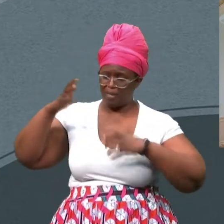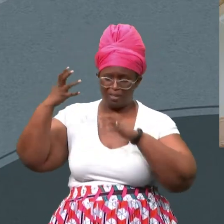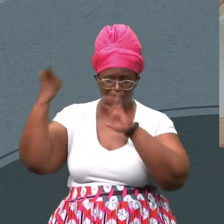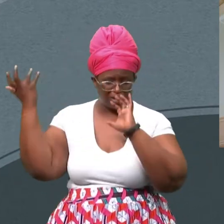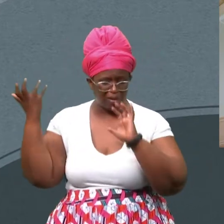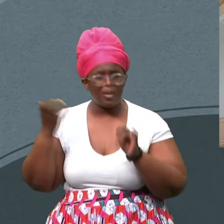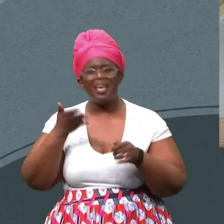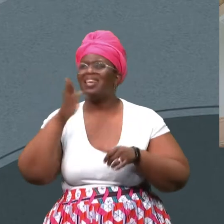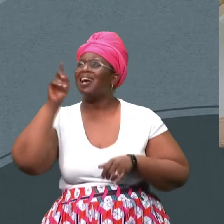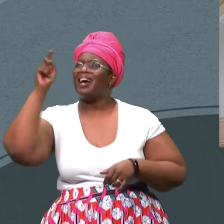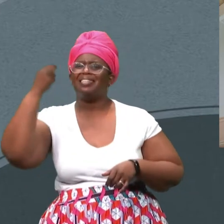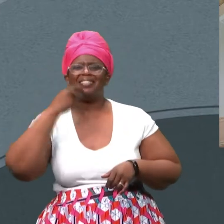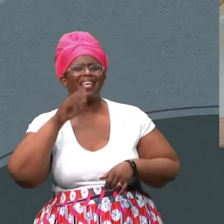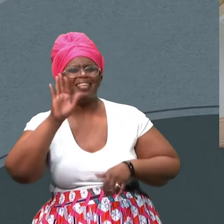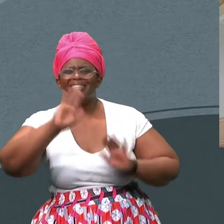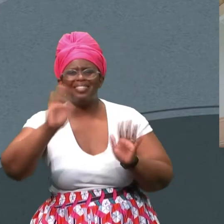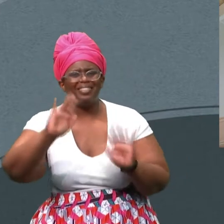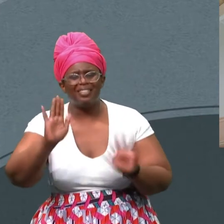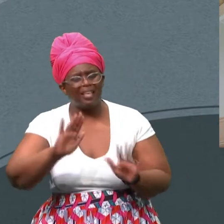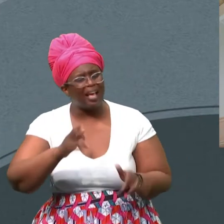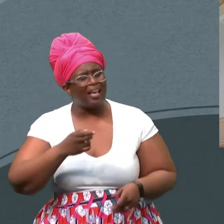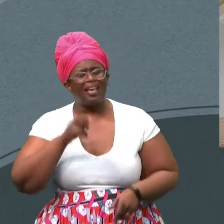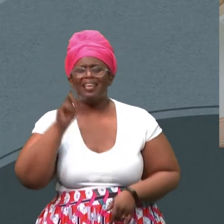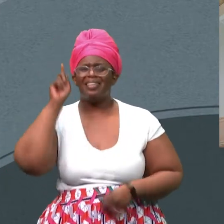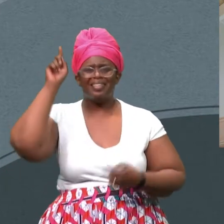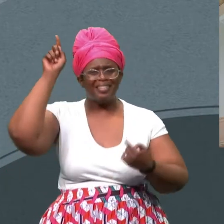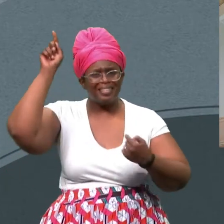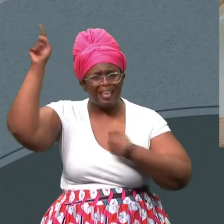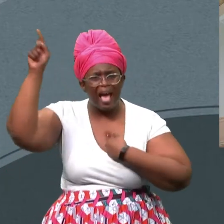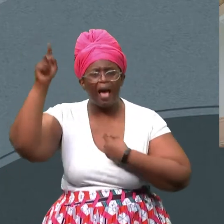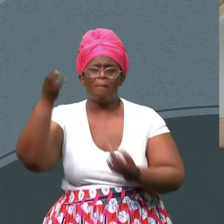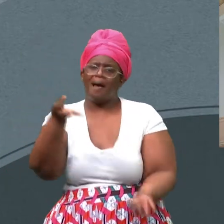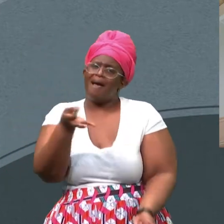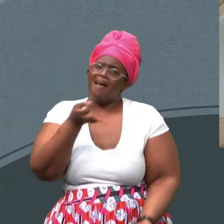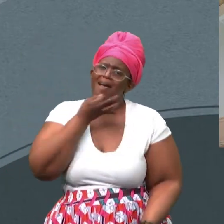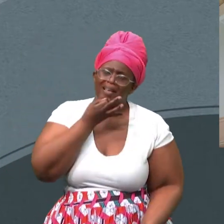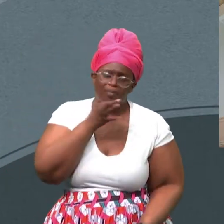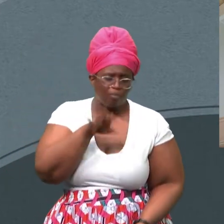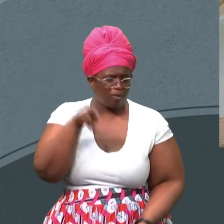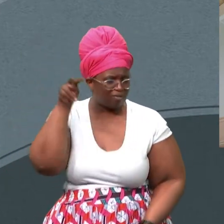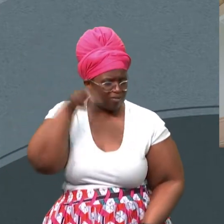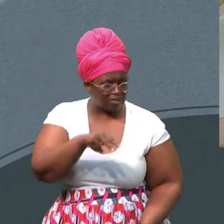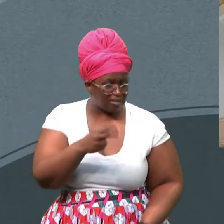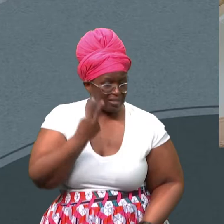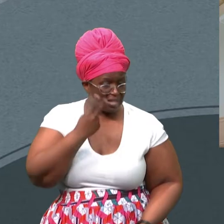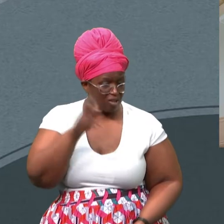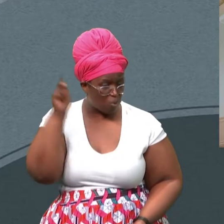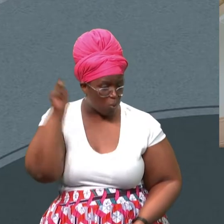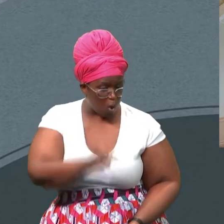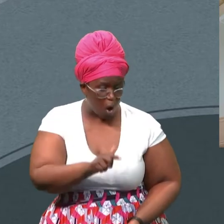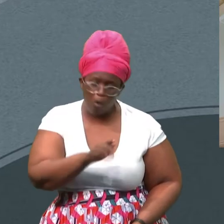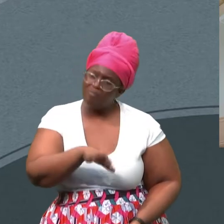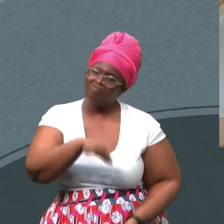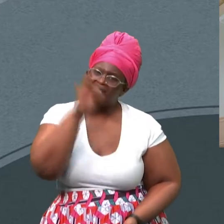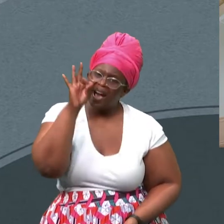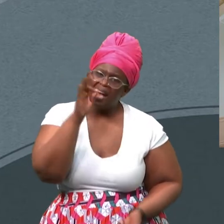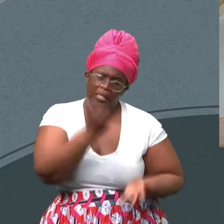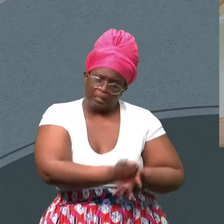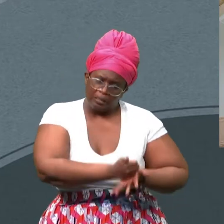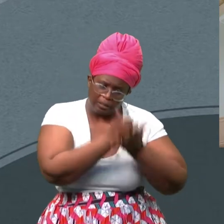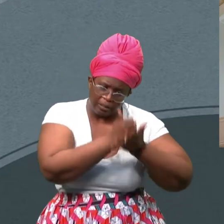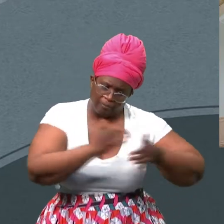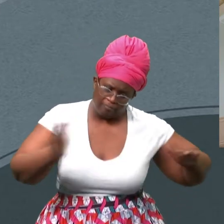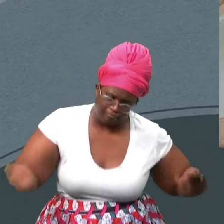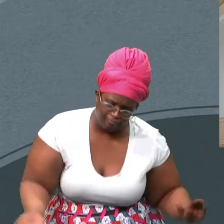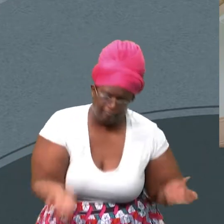saying, but I'm an expert. I specialize in finding people at the rock bottom. I specialize in finding people that